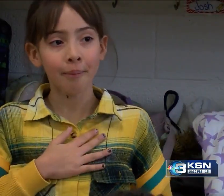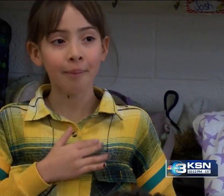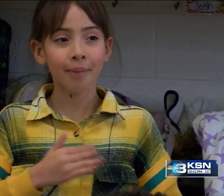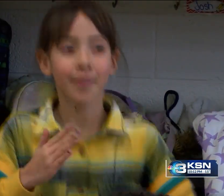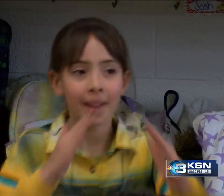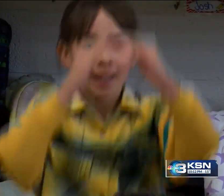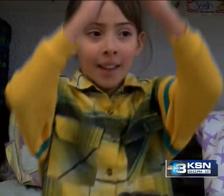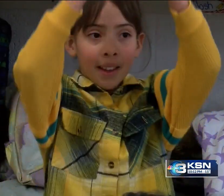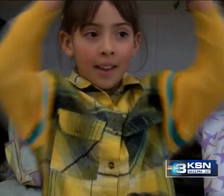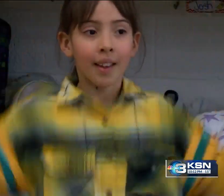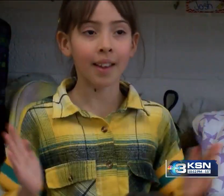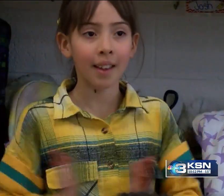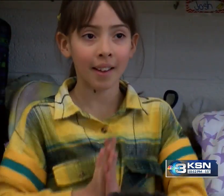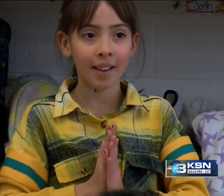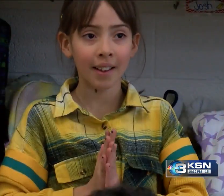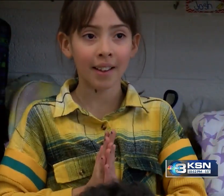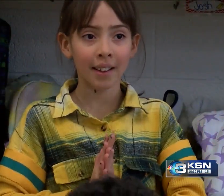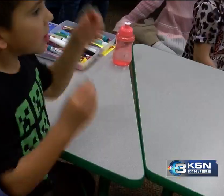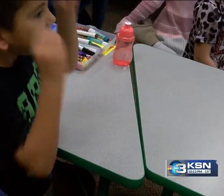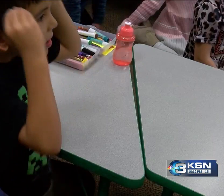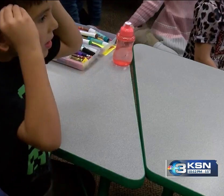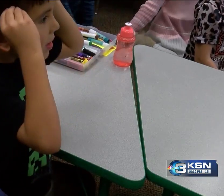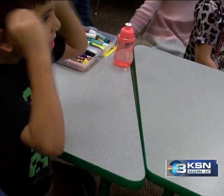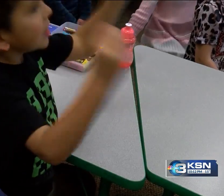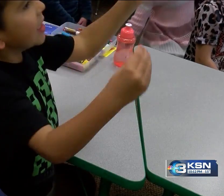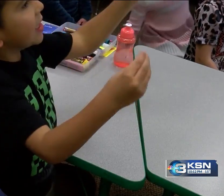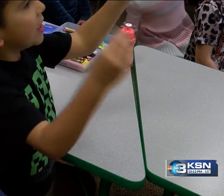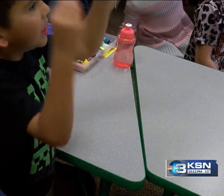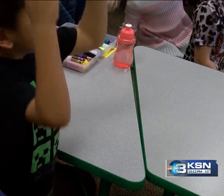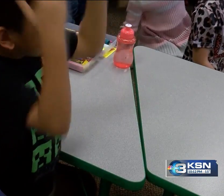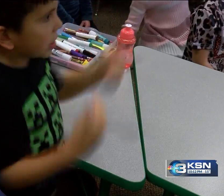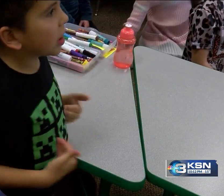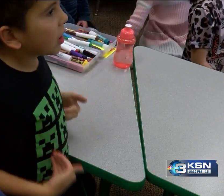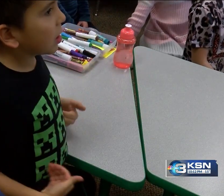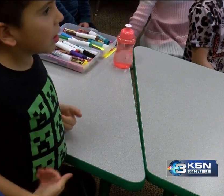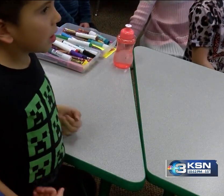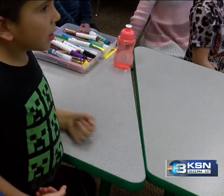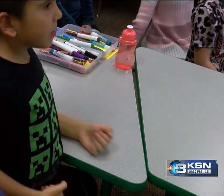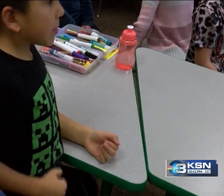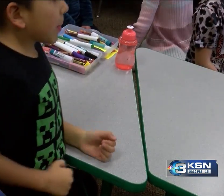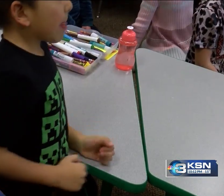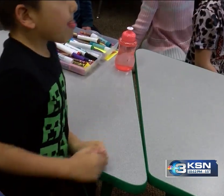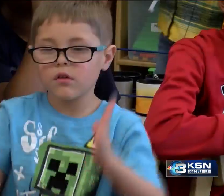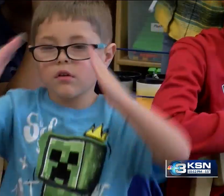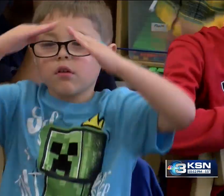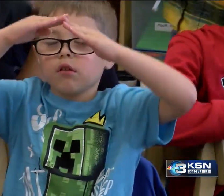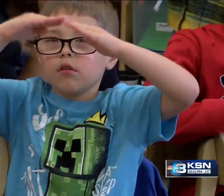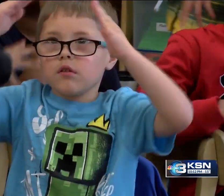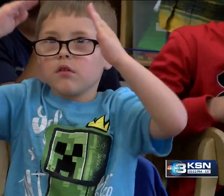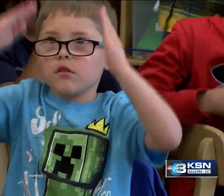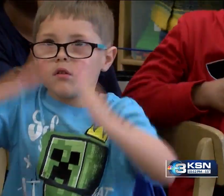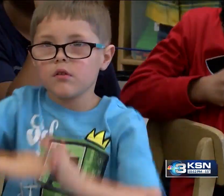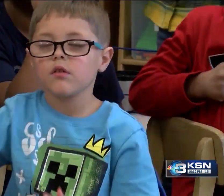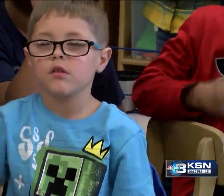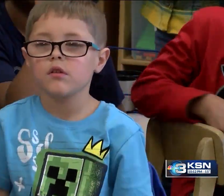It excites me because it just doesn't tell me they're just here to like, oh, this is another thing. They're here to learn a sign. They are here to